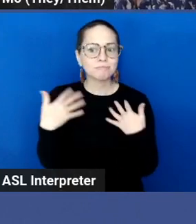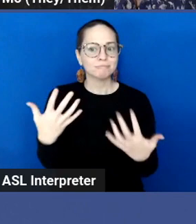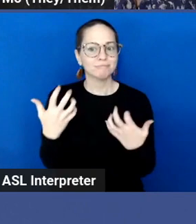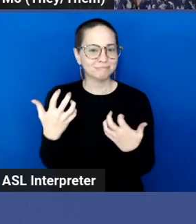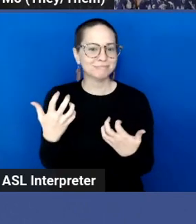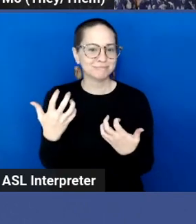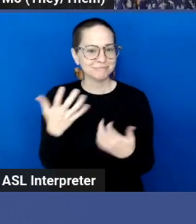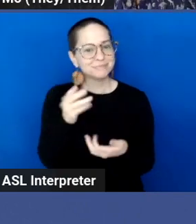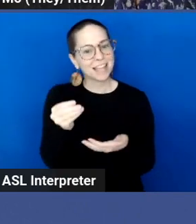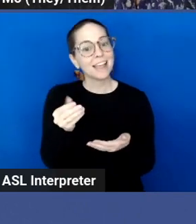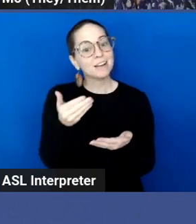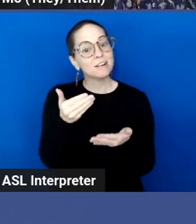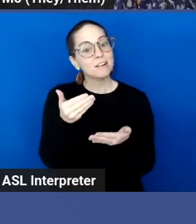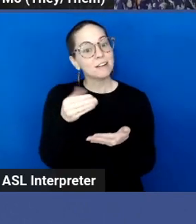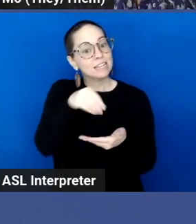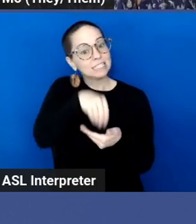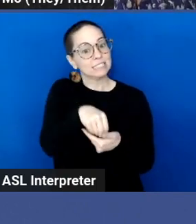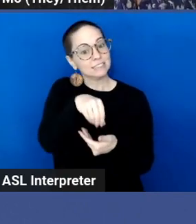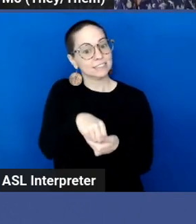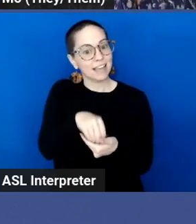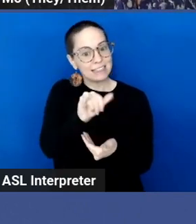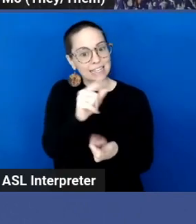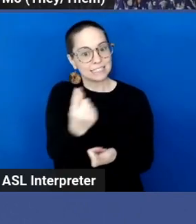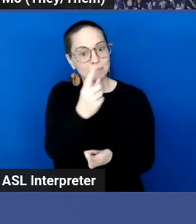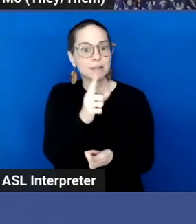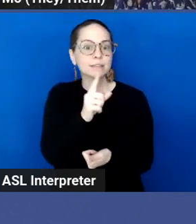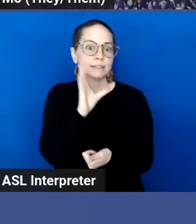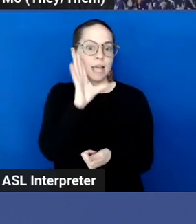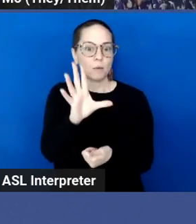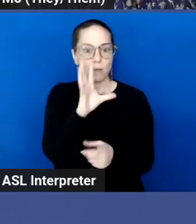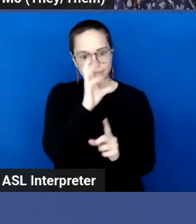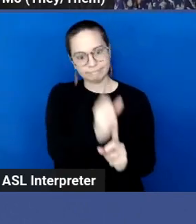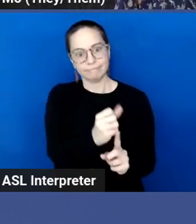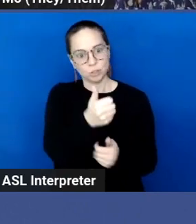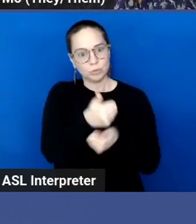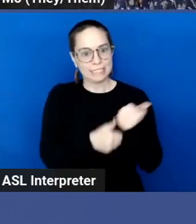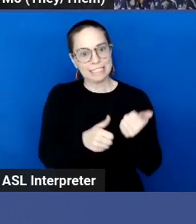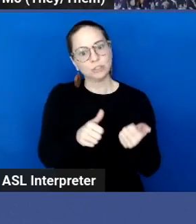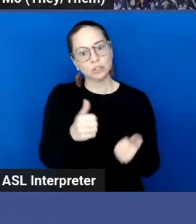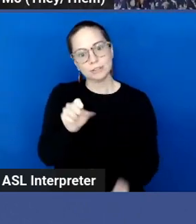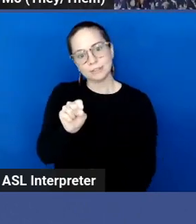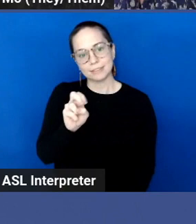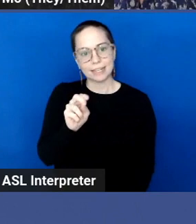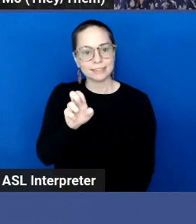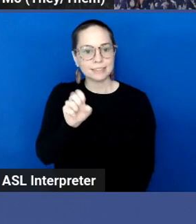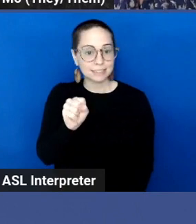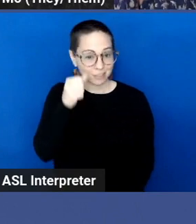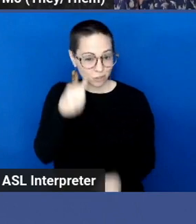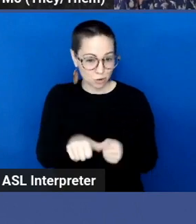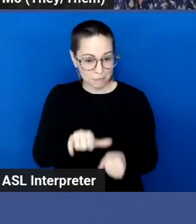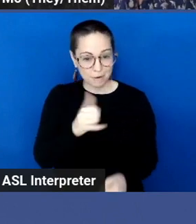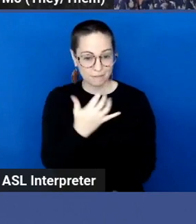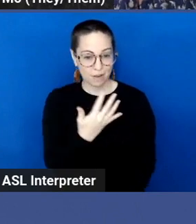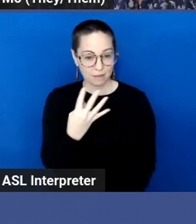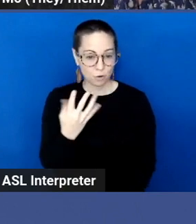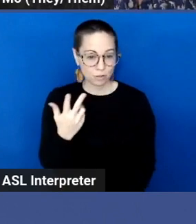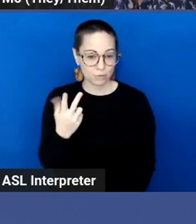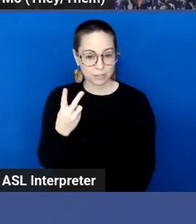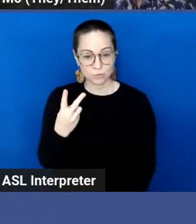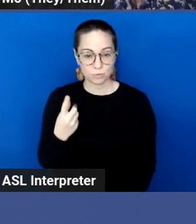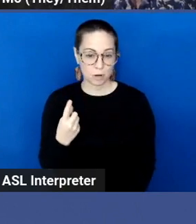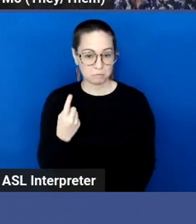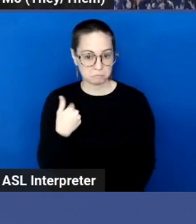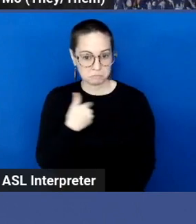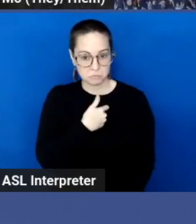And inside is something that appeals to each of the 5 senses, going back to that 5, 4, 3, 2, 1 we just talked about.